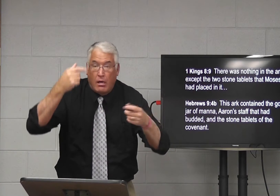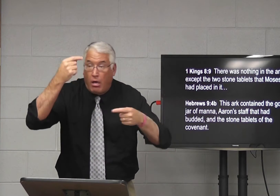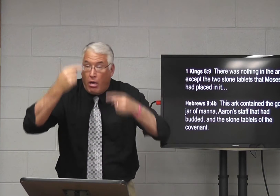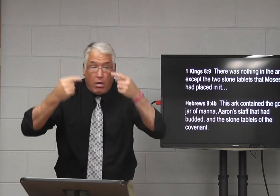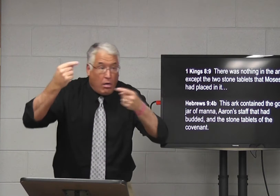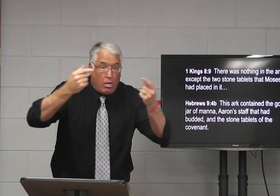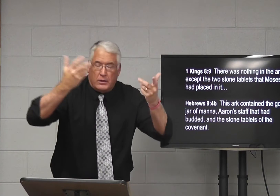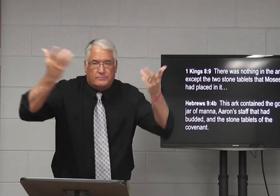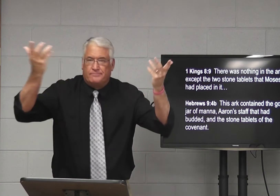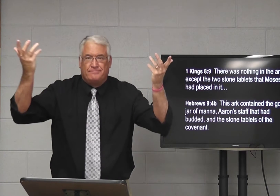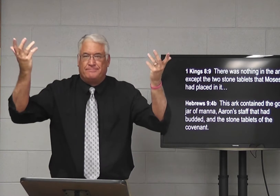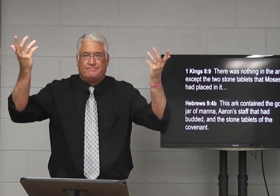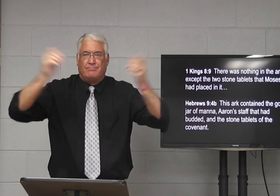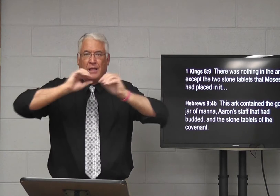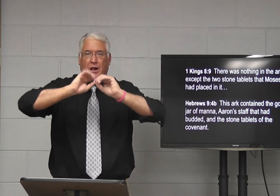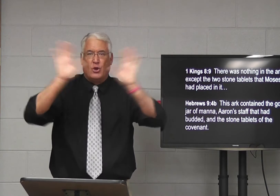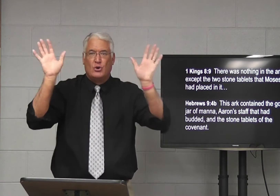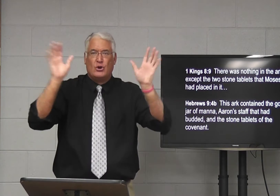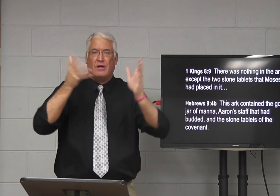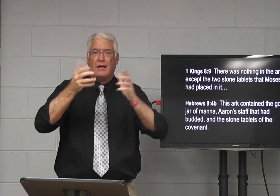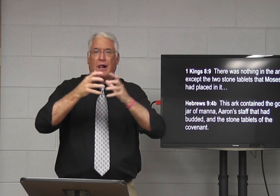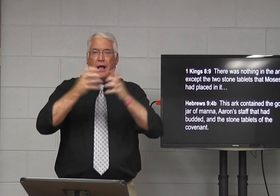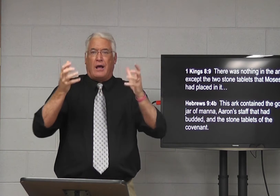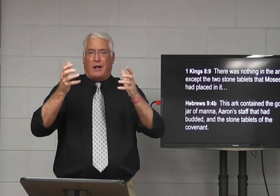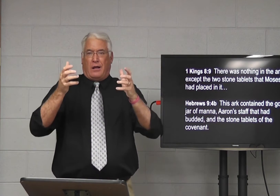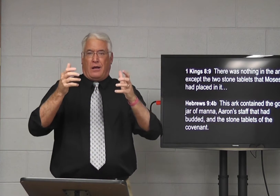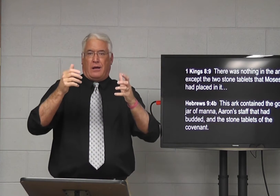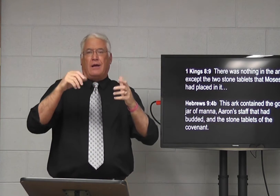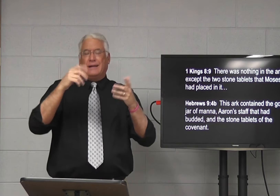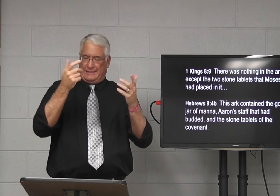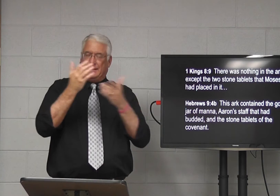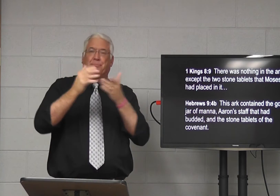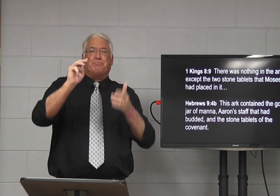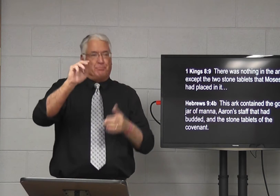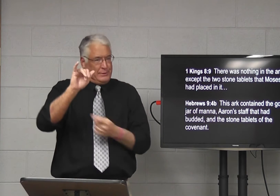It's not very clear. There's a lot of debates, and it's not very clear.